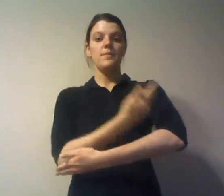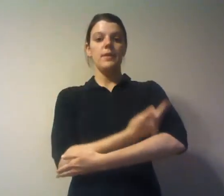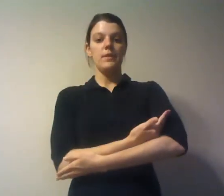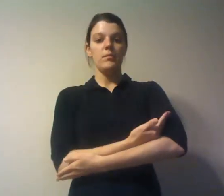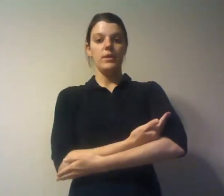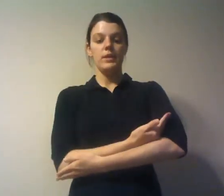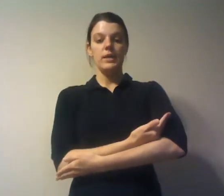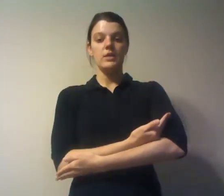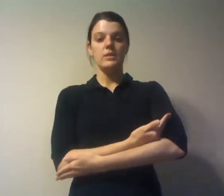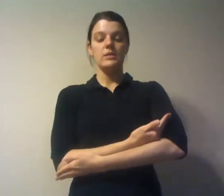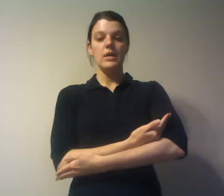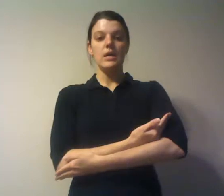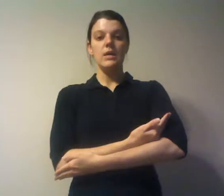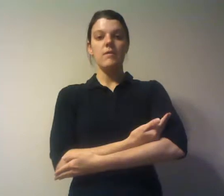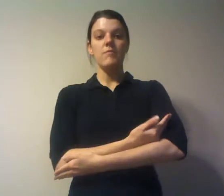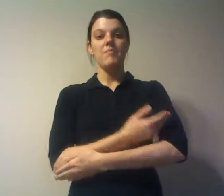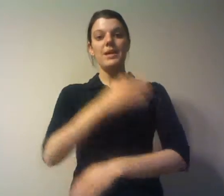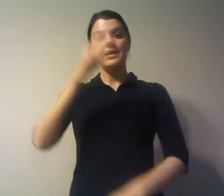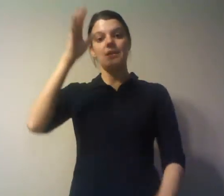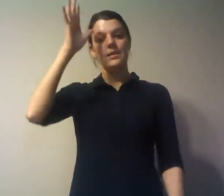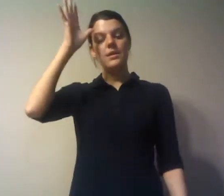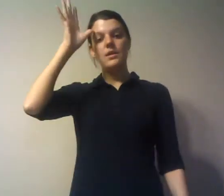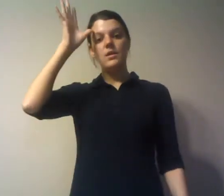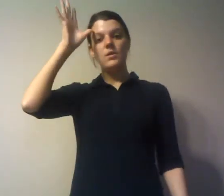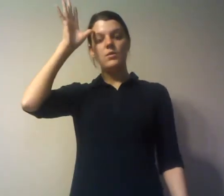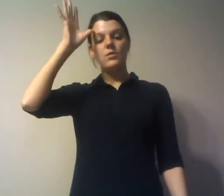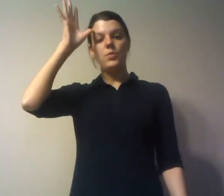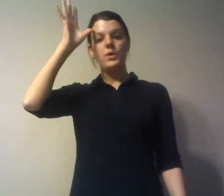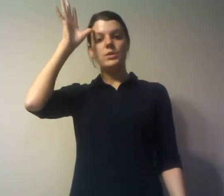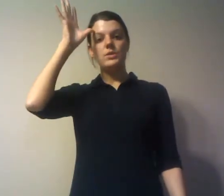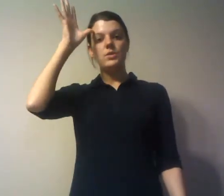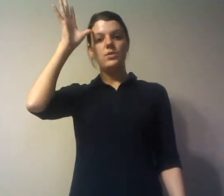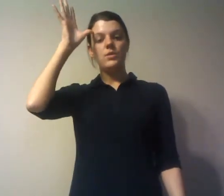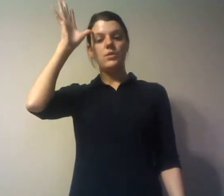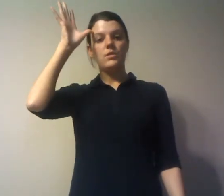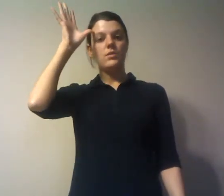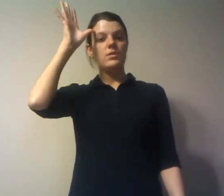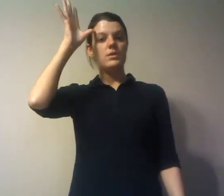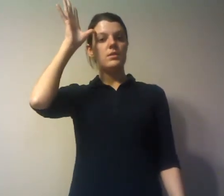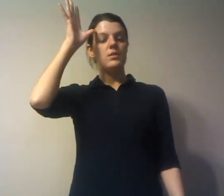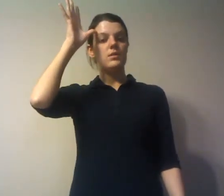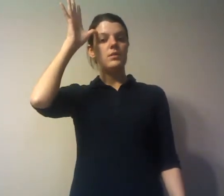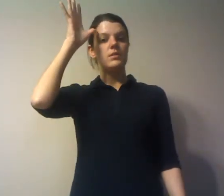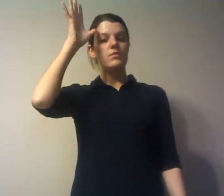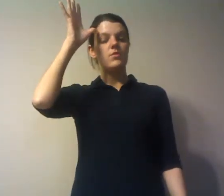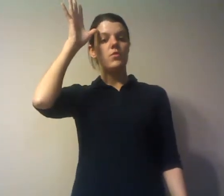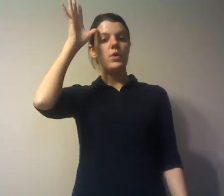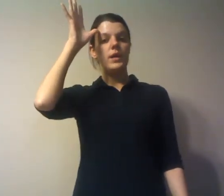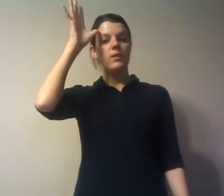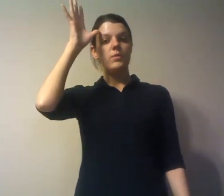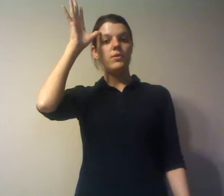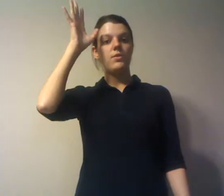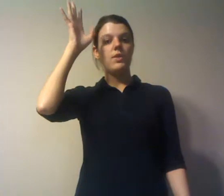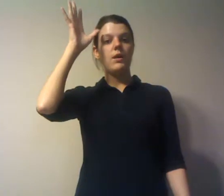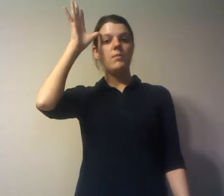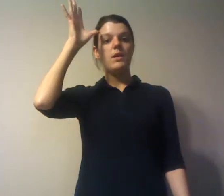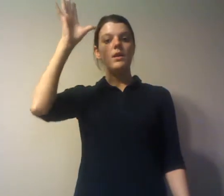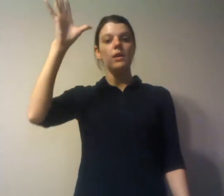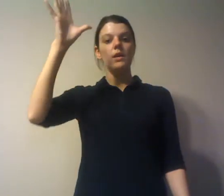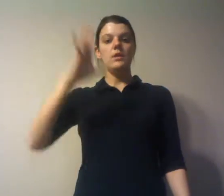here, and then bring it down. Son of Man. You point to your forehead with your thumb, and then